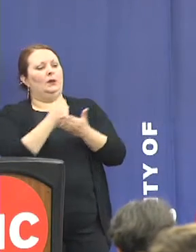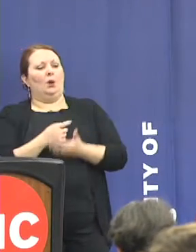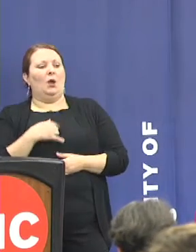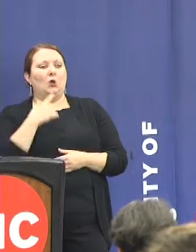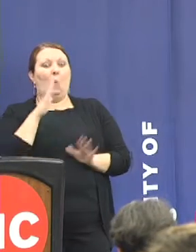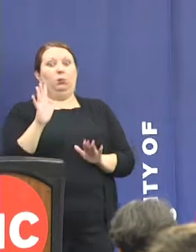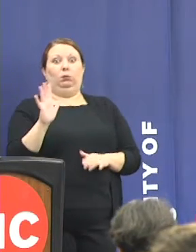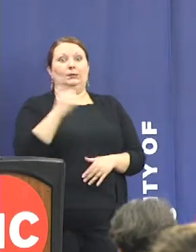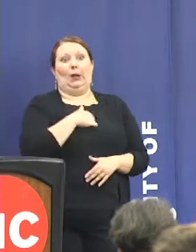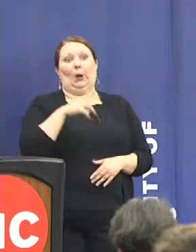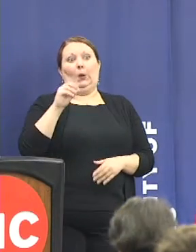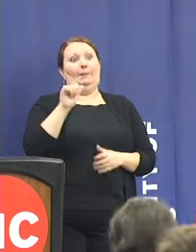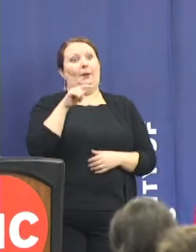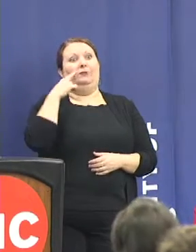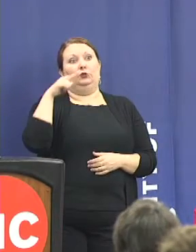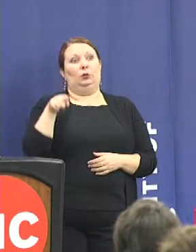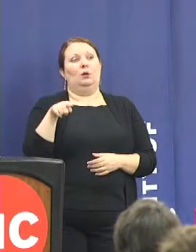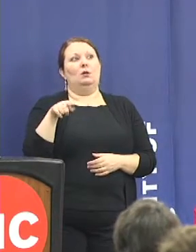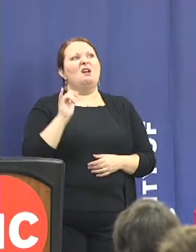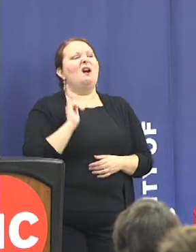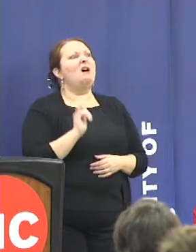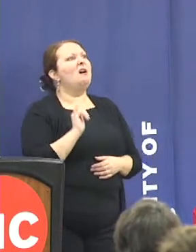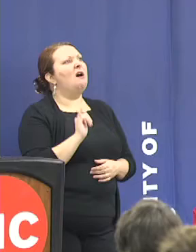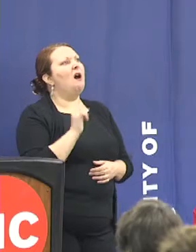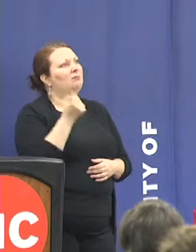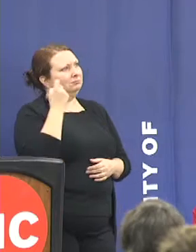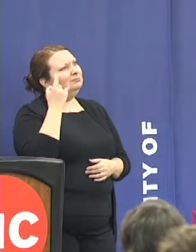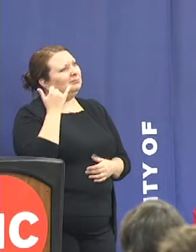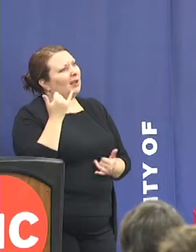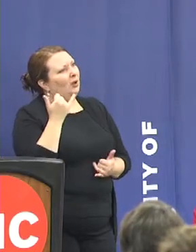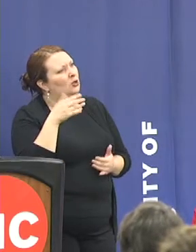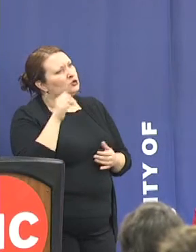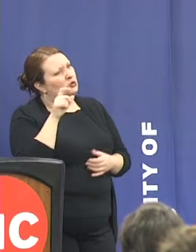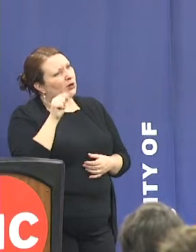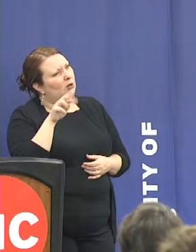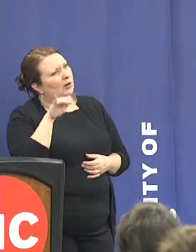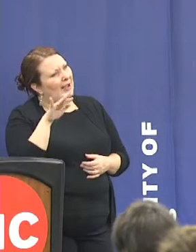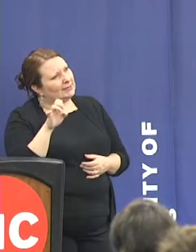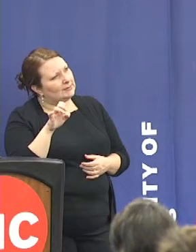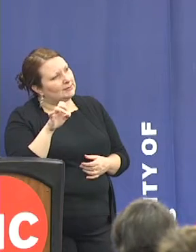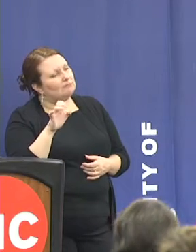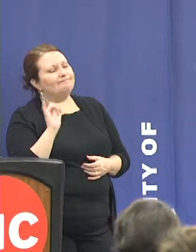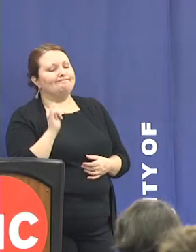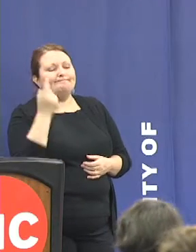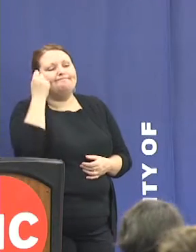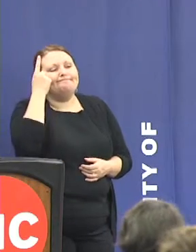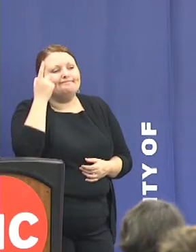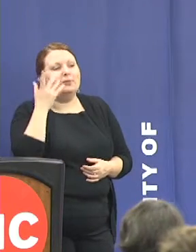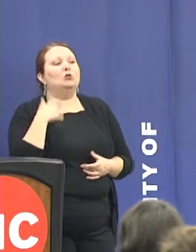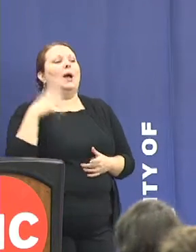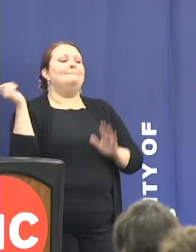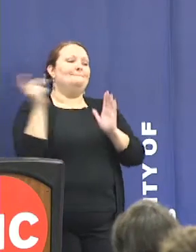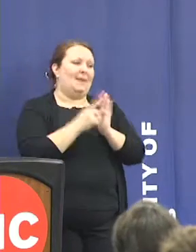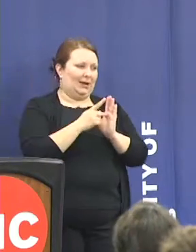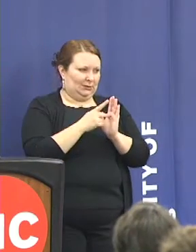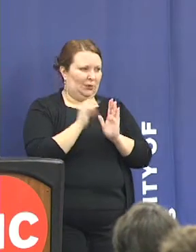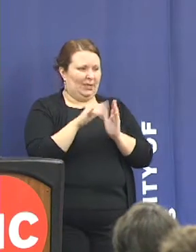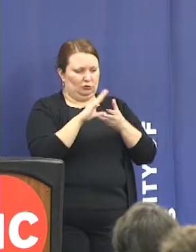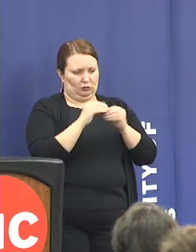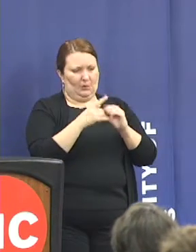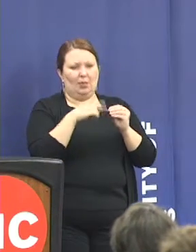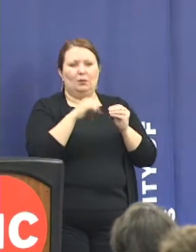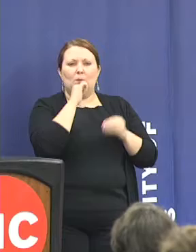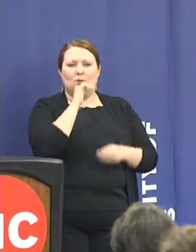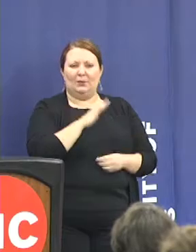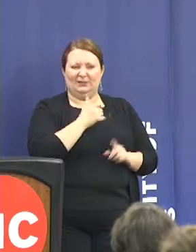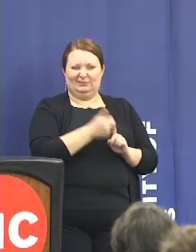be told, no, there's no apartments for you. Oh, okay, now I understand this street race thing. So when I return back to the story of the